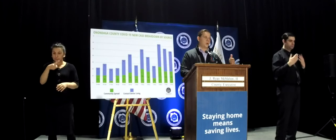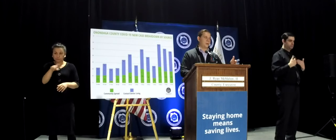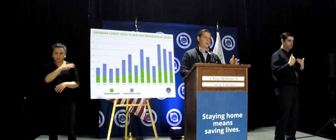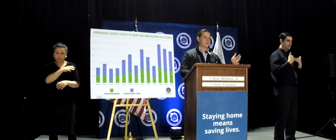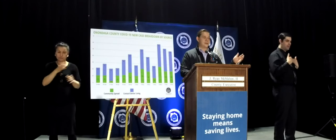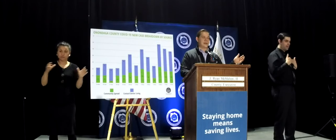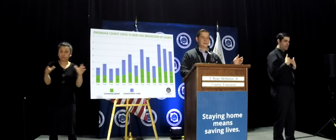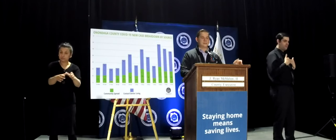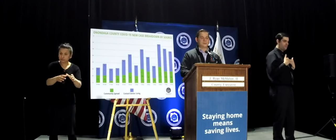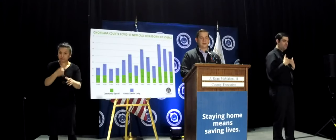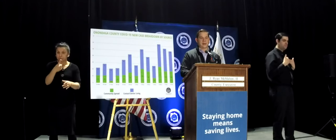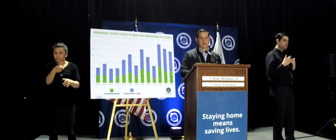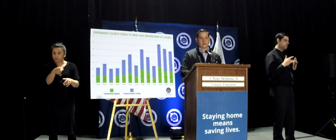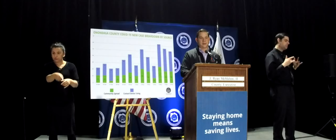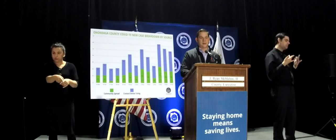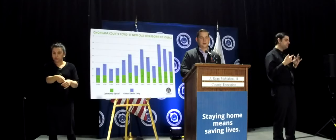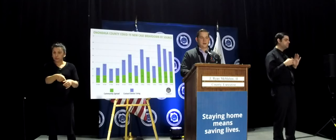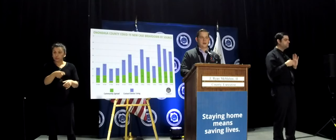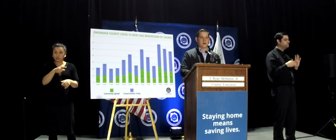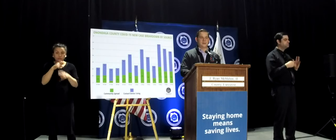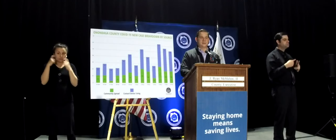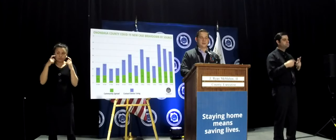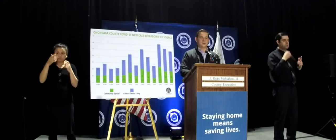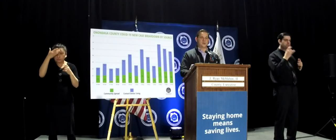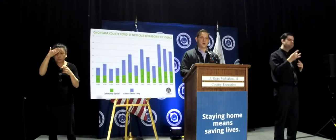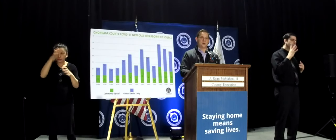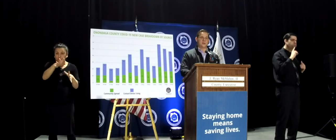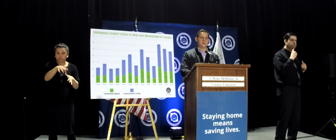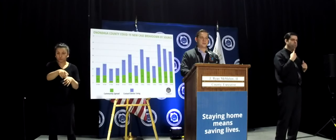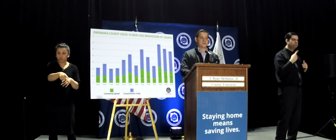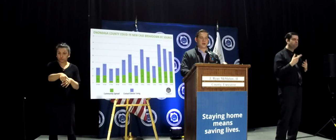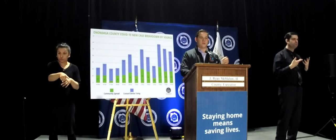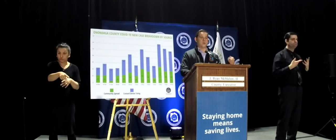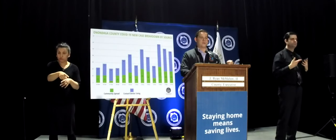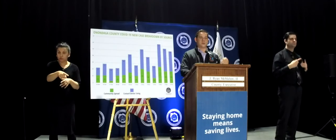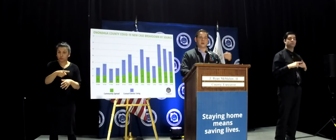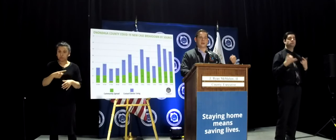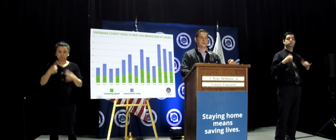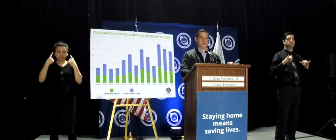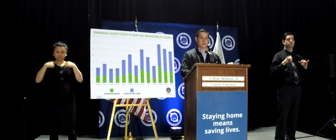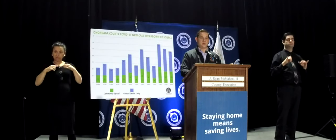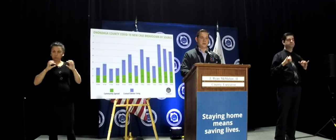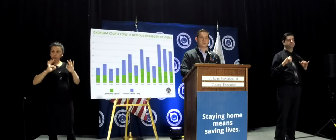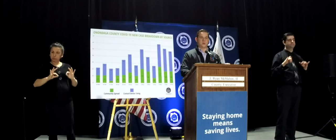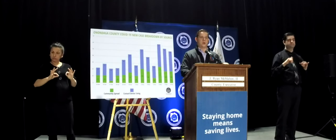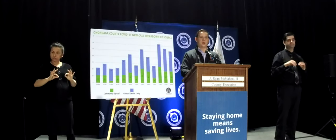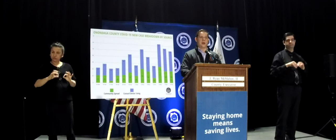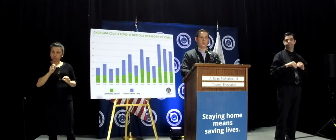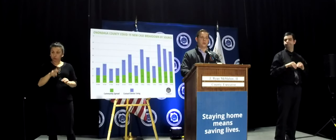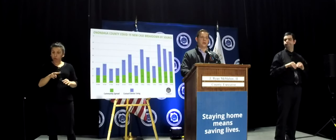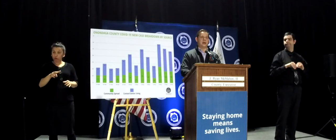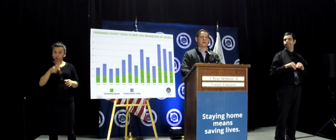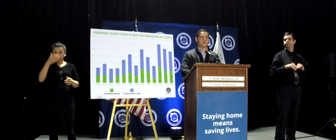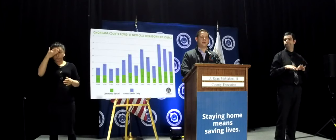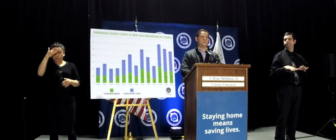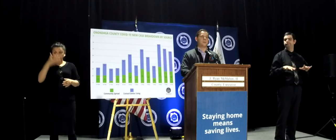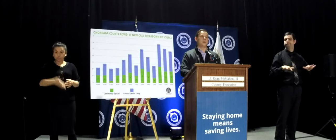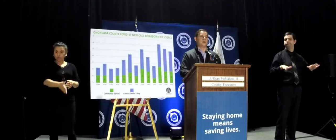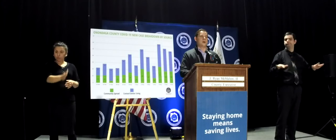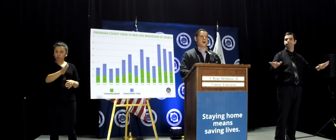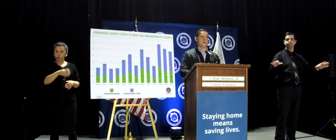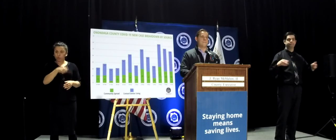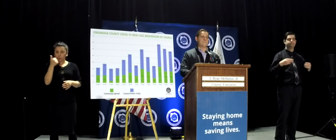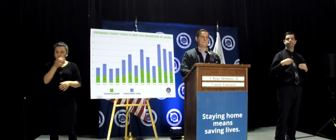it's dormant, it's asymptomatic, that's there. So this is tough. We have to learn how to live with it. That's where we are now. We're learning how to live with it.